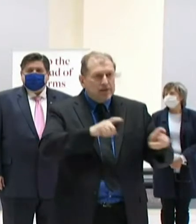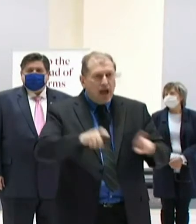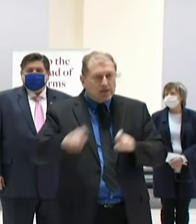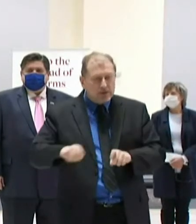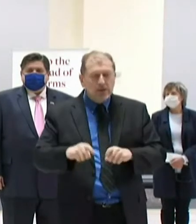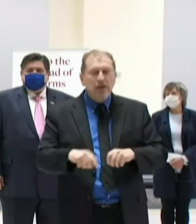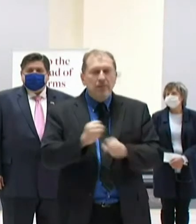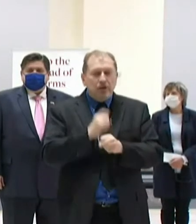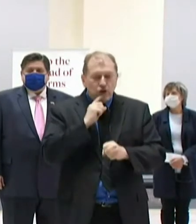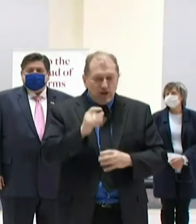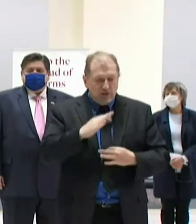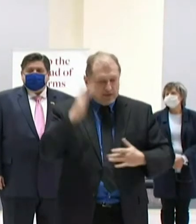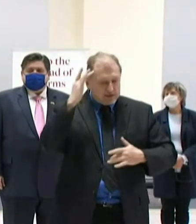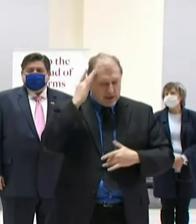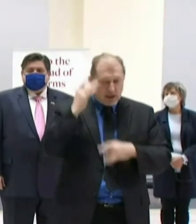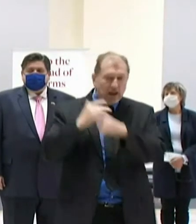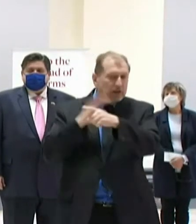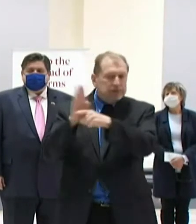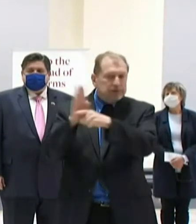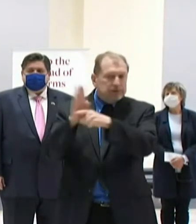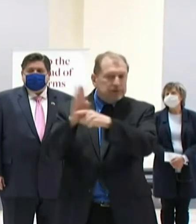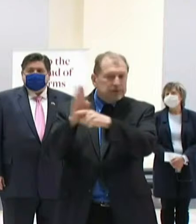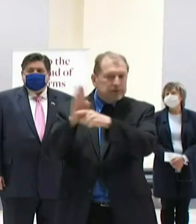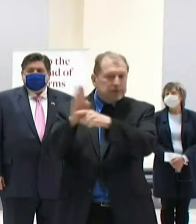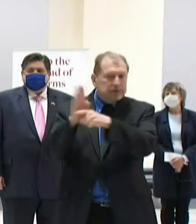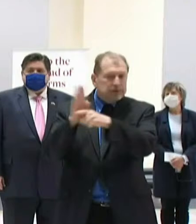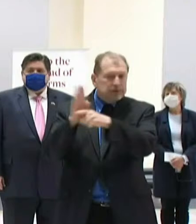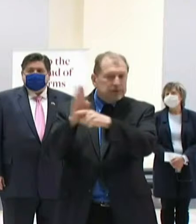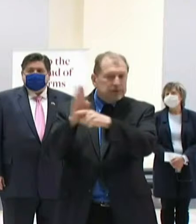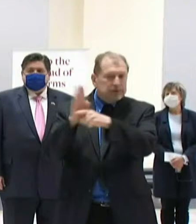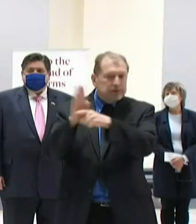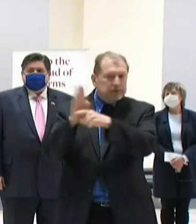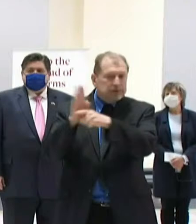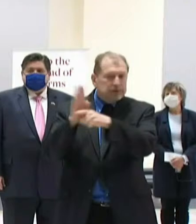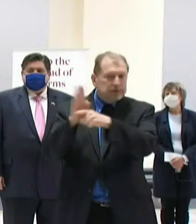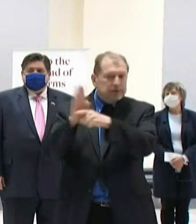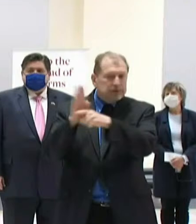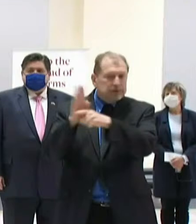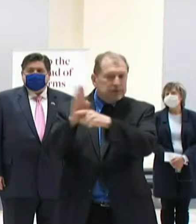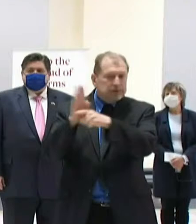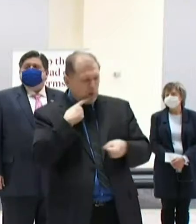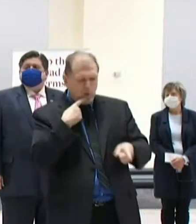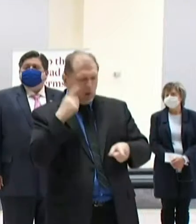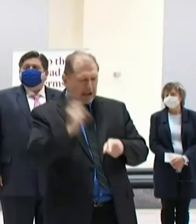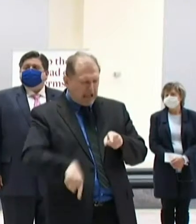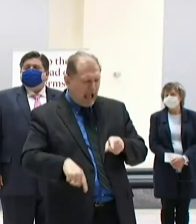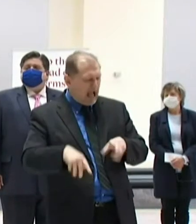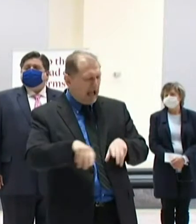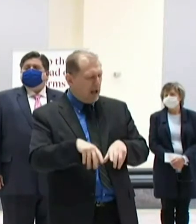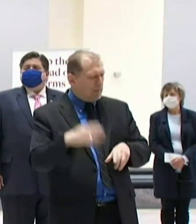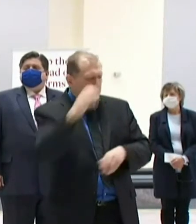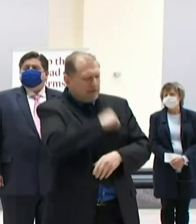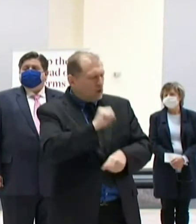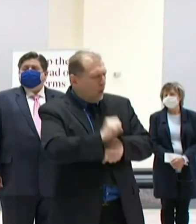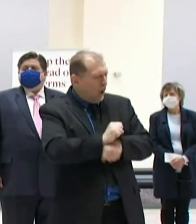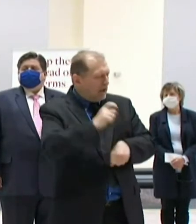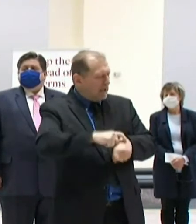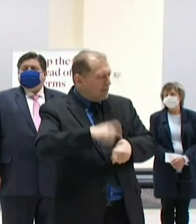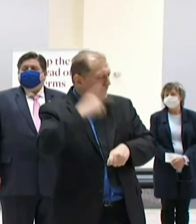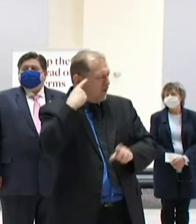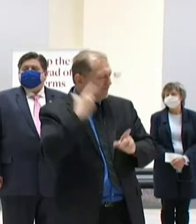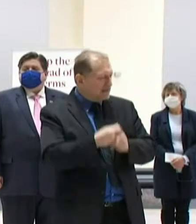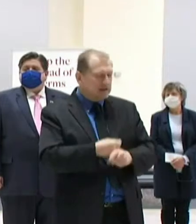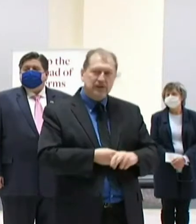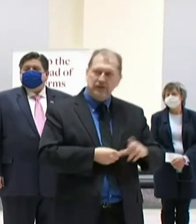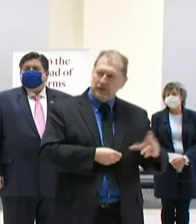reprisals. We've made sure through ordinance that if you are sick, you're being retaliated against by your employer. So employers out there,